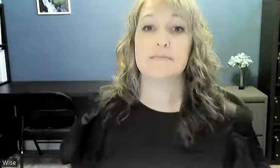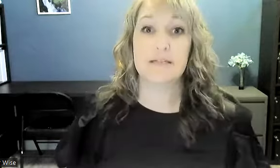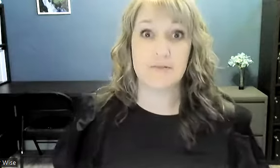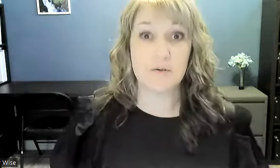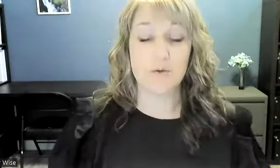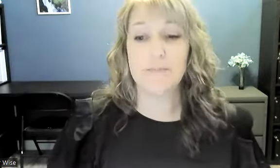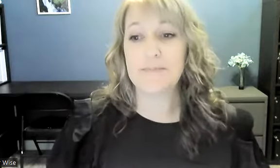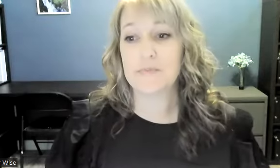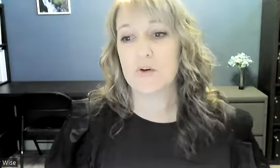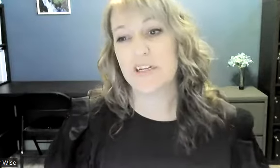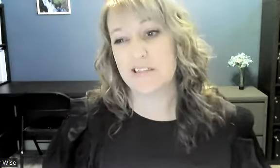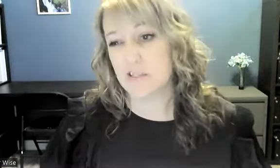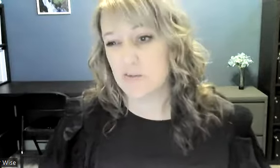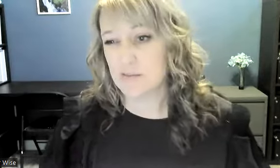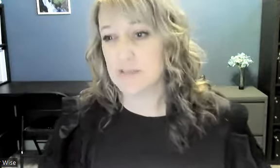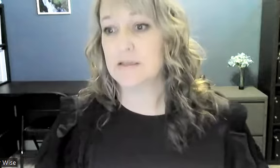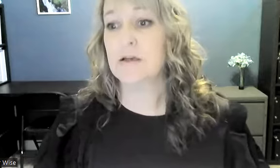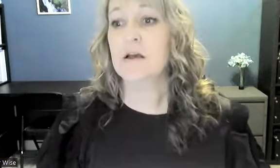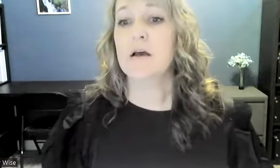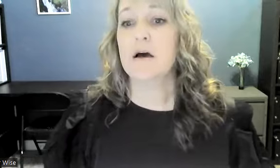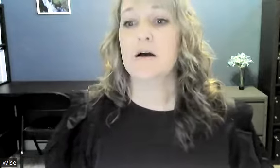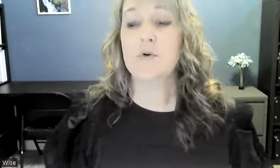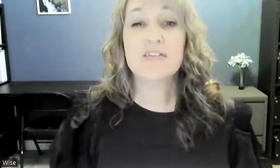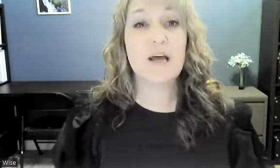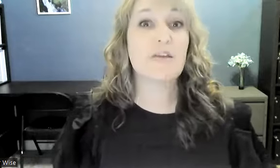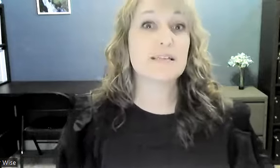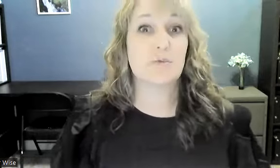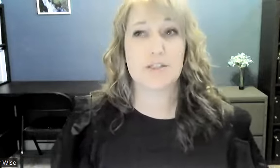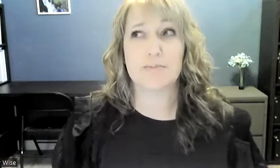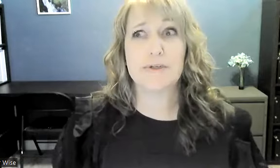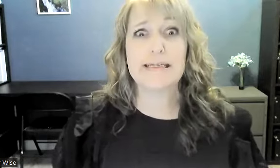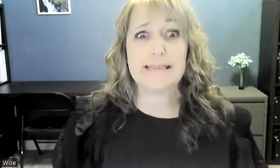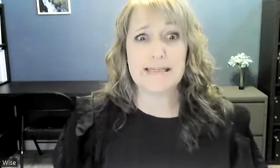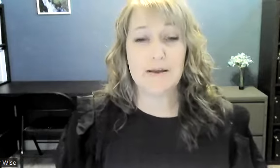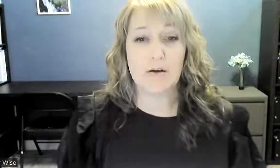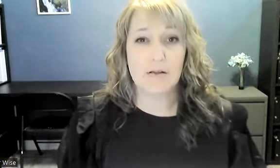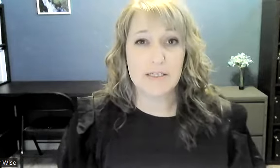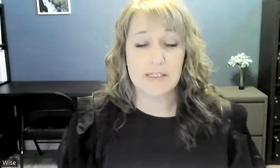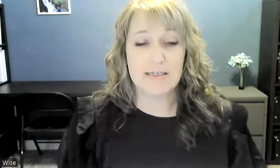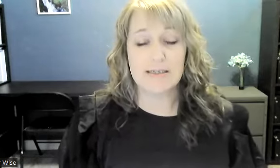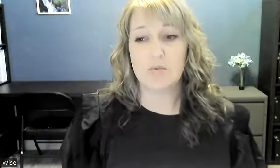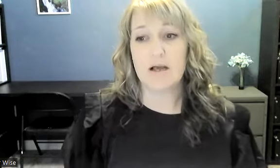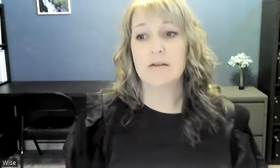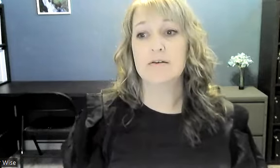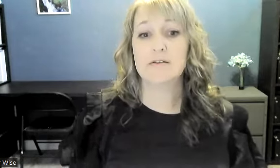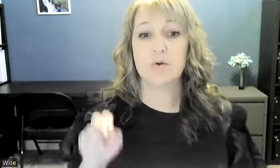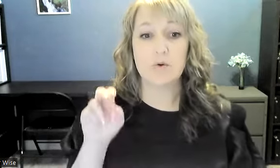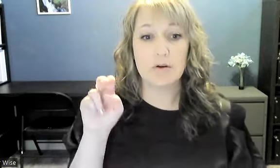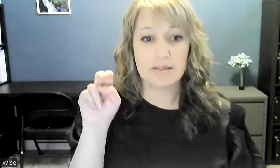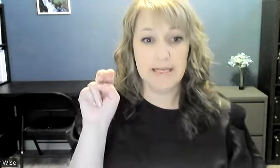Deaf school or institute sometimes. North, south, east, and west are pretty easy. They are all initialized as well. So north is an